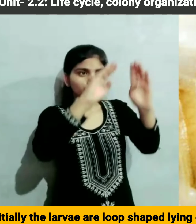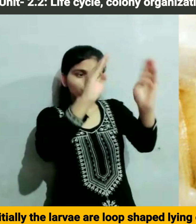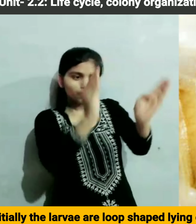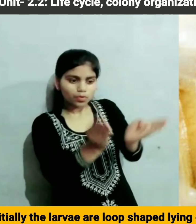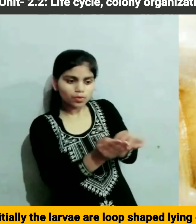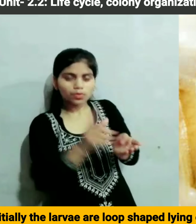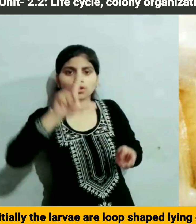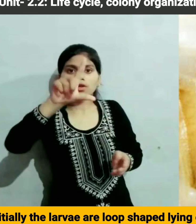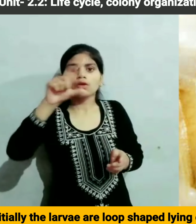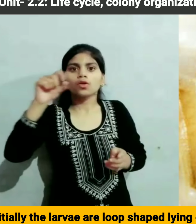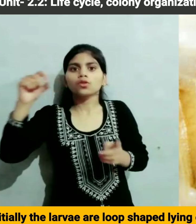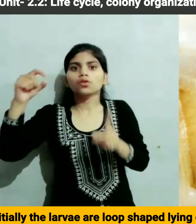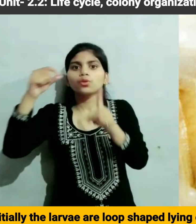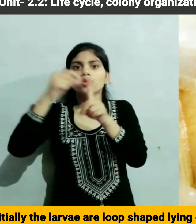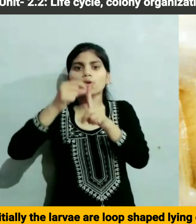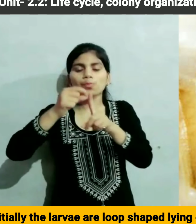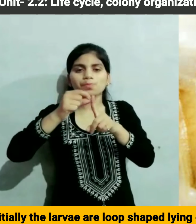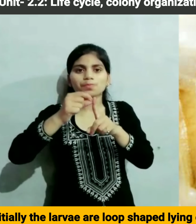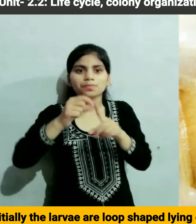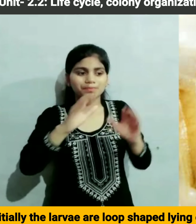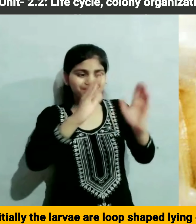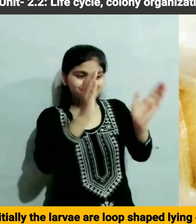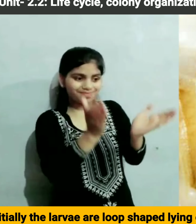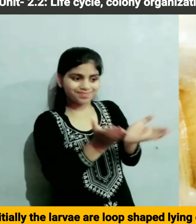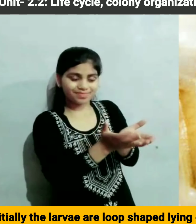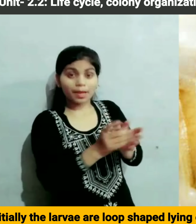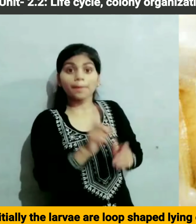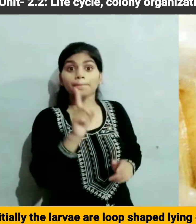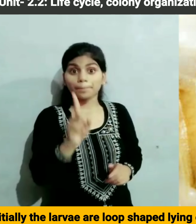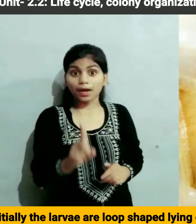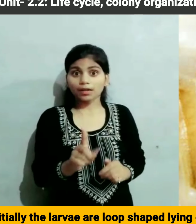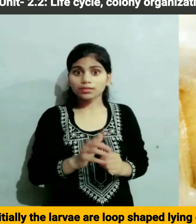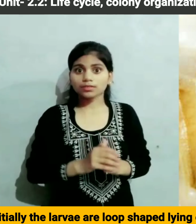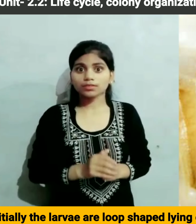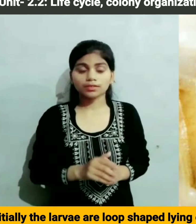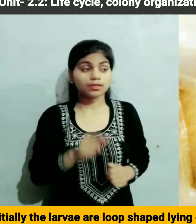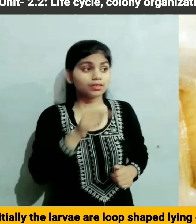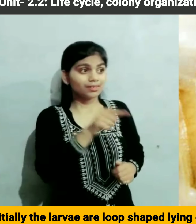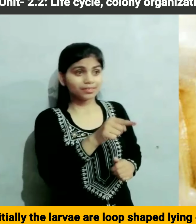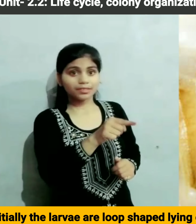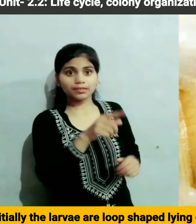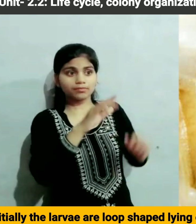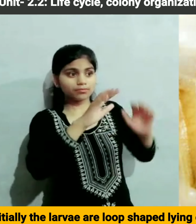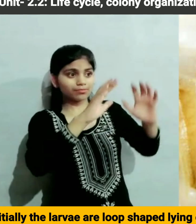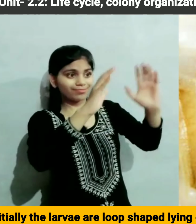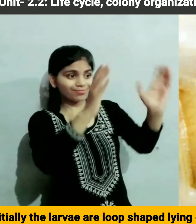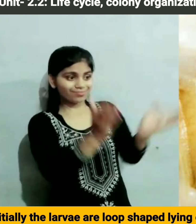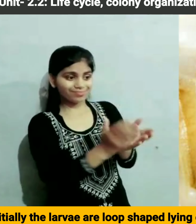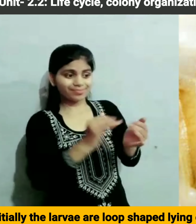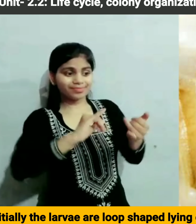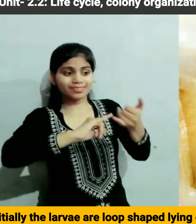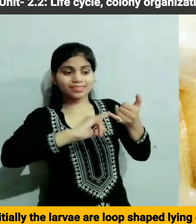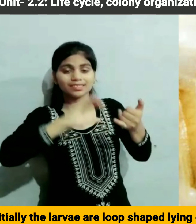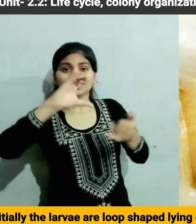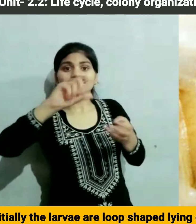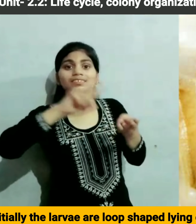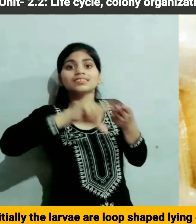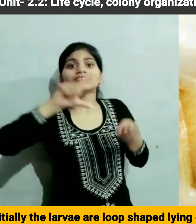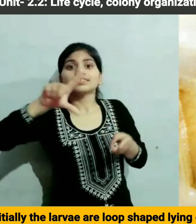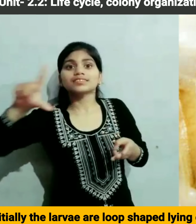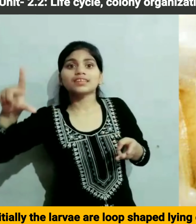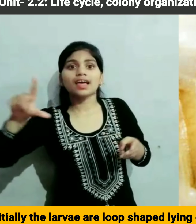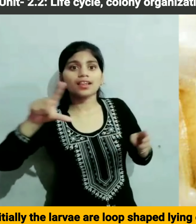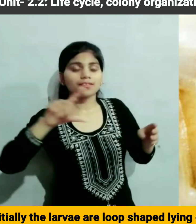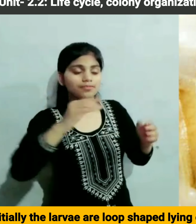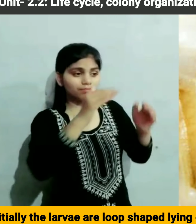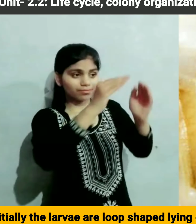But towards cell sapping, the fully grown larva stretches on their back